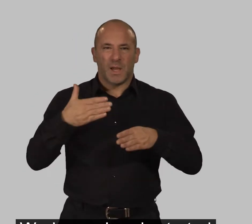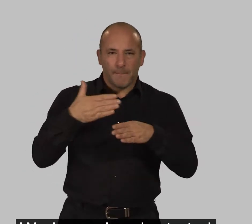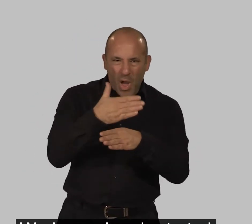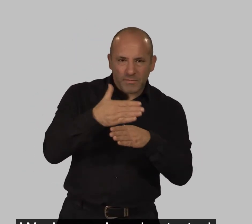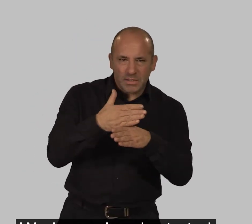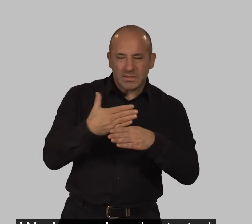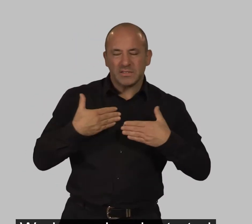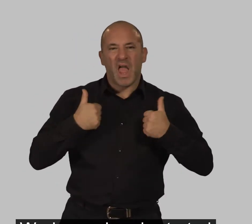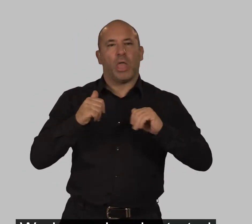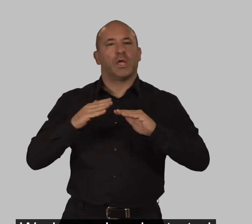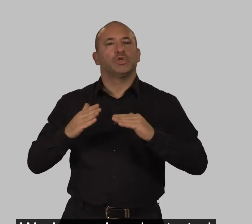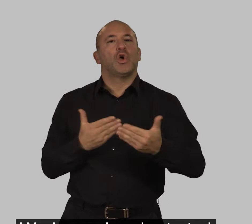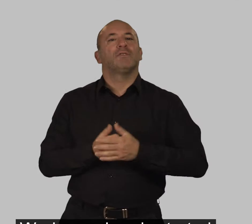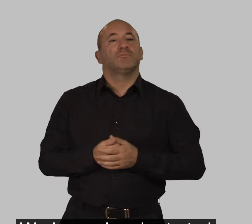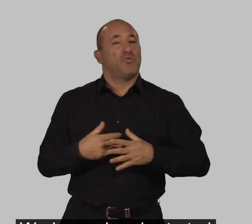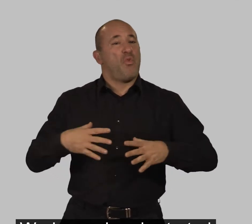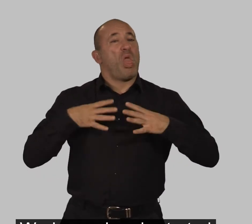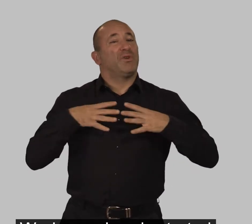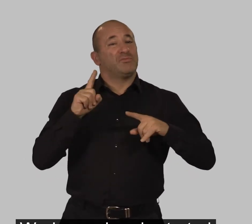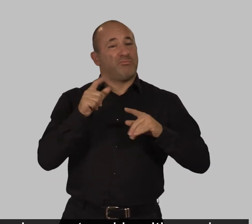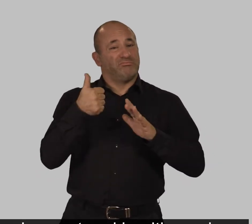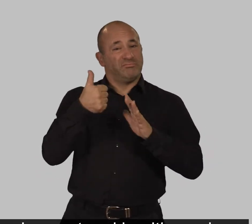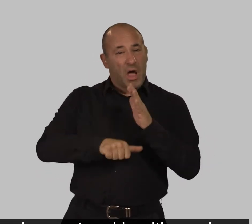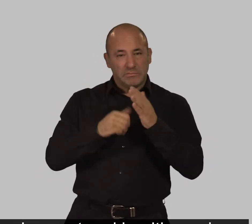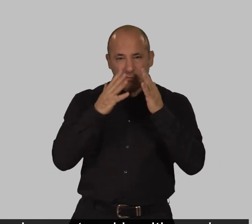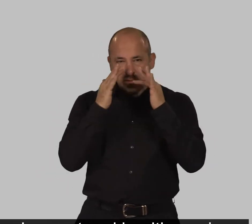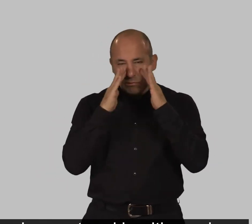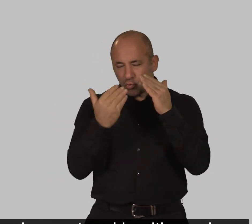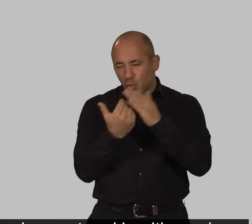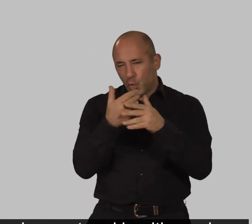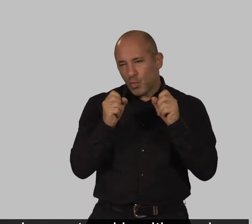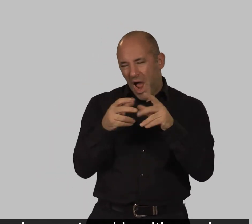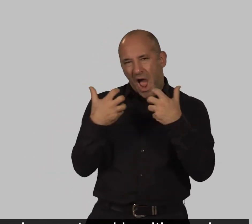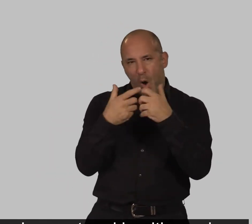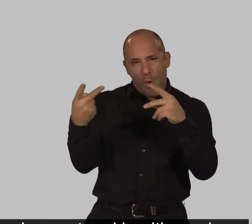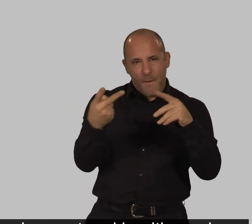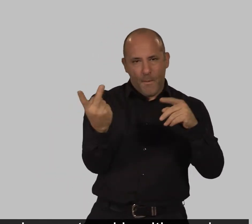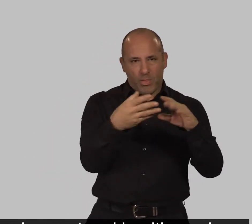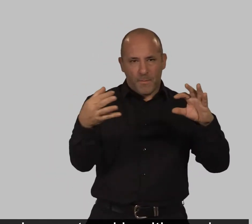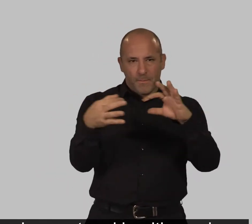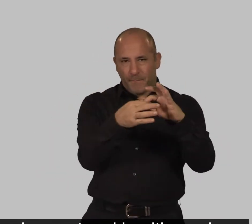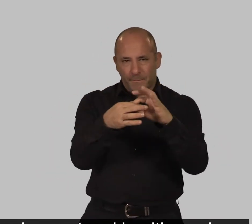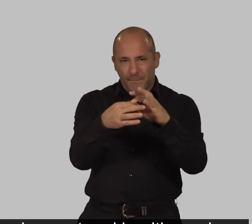We have already started testing new ways of joining up employment and health services.